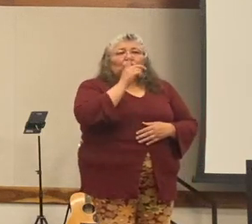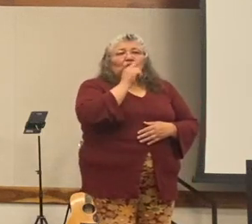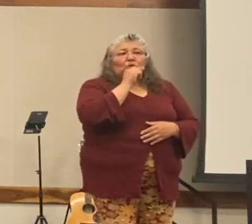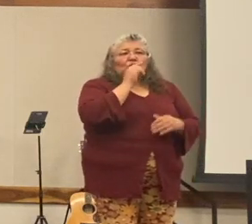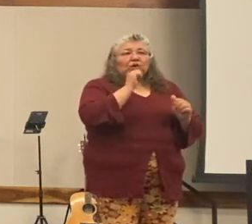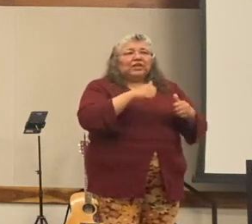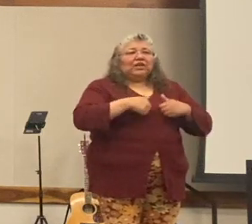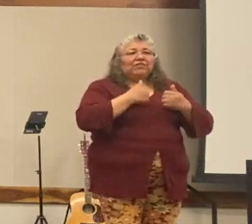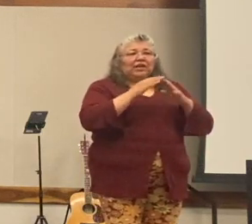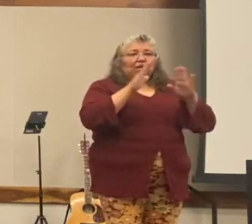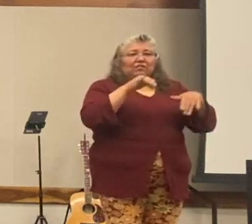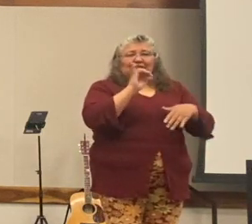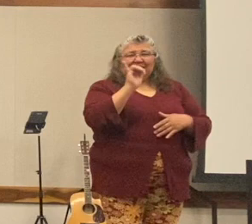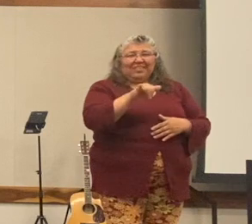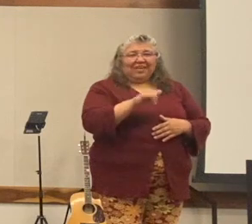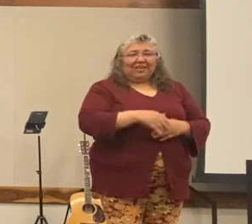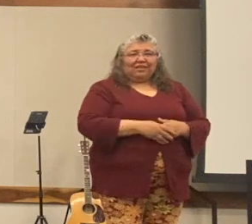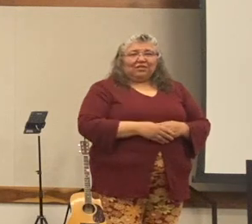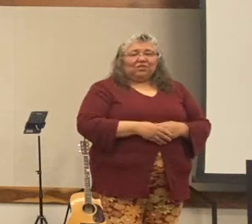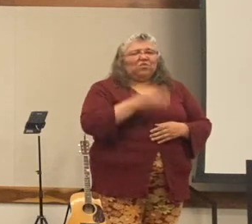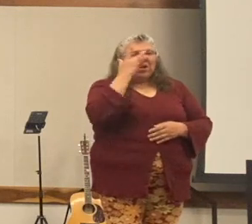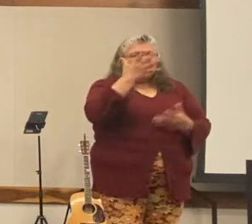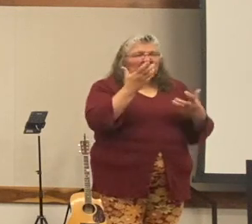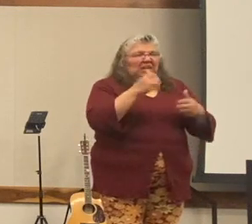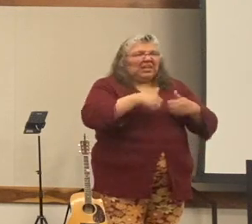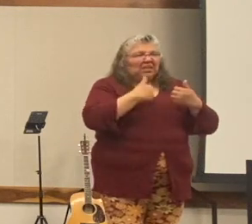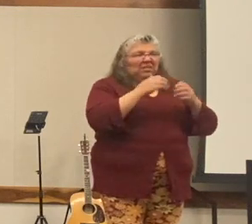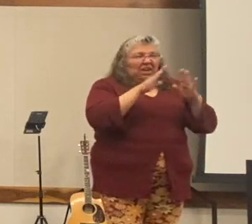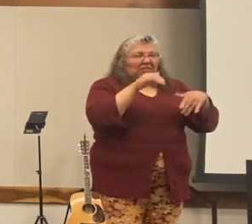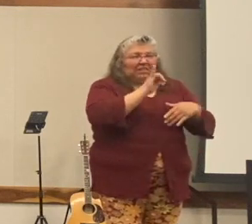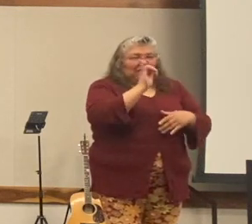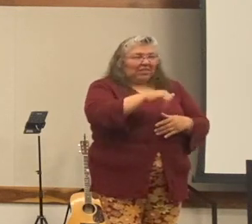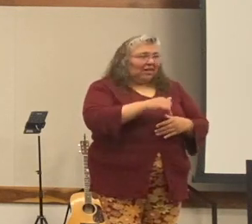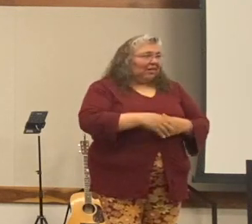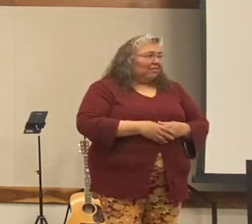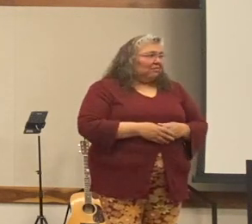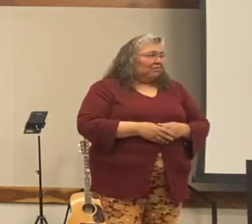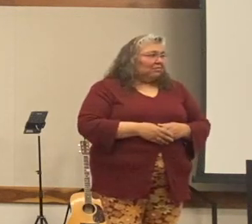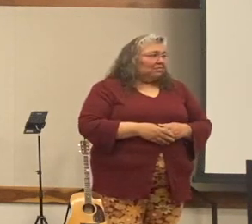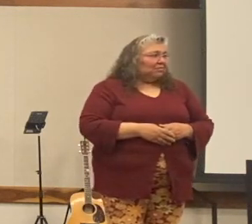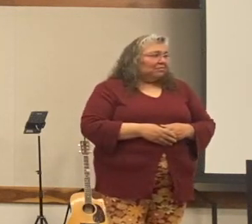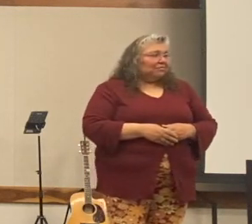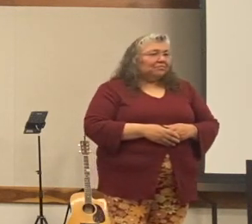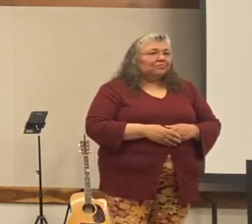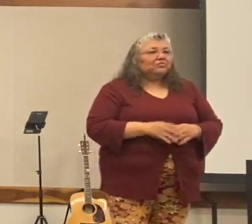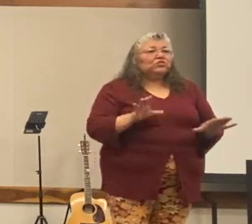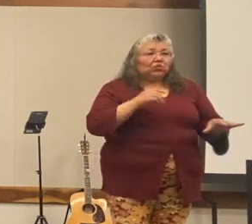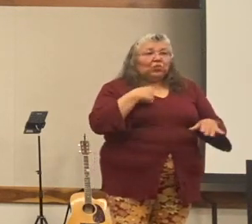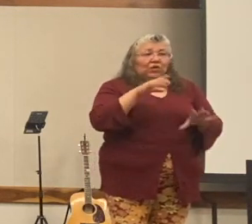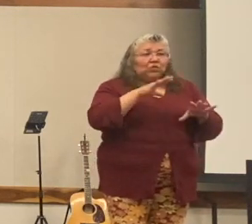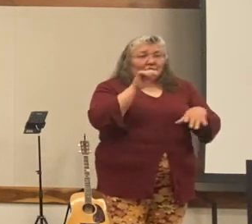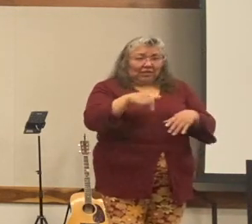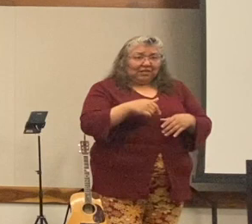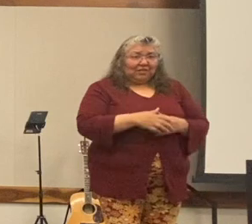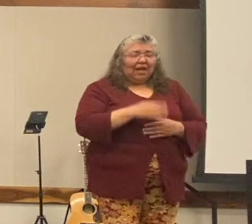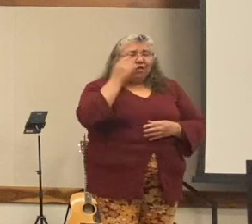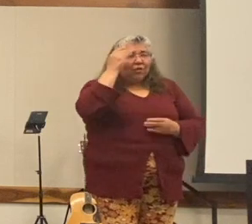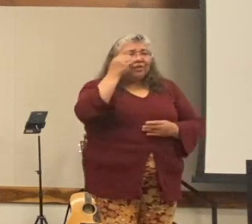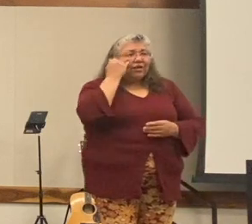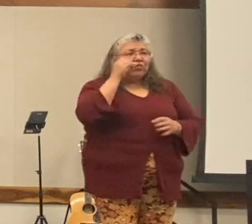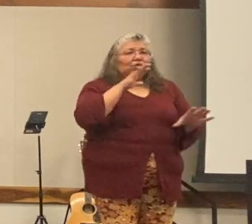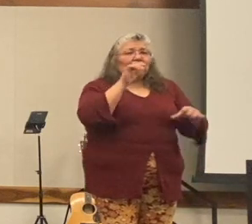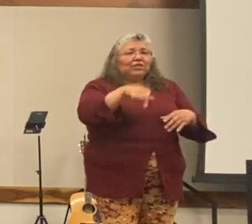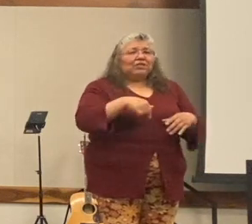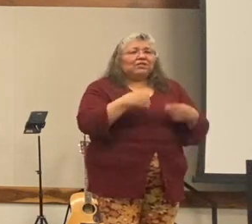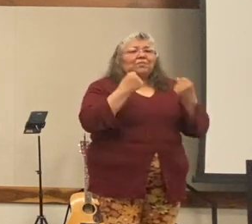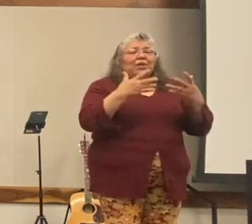who could live in a house like that? Why would you want to live in a house like that? Listen, do we do this? I wonder if we do this